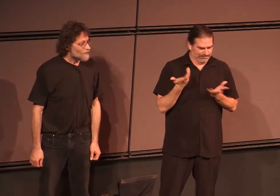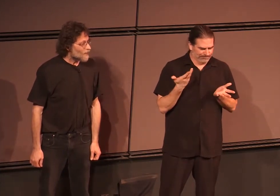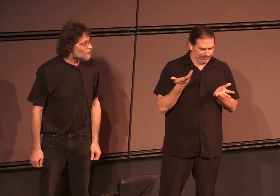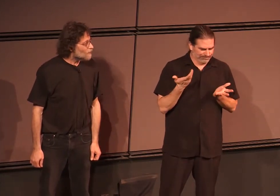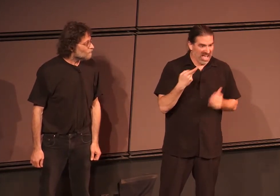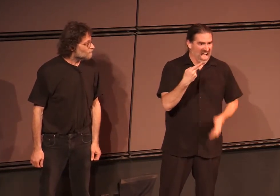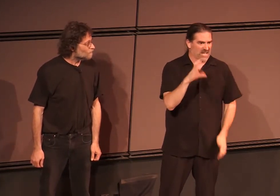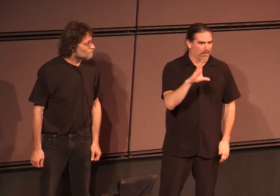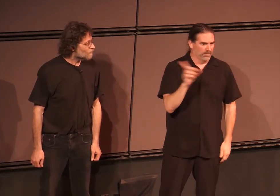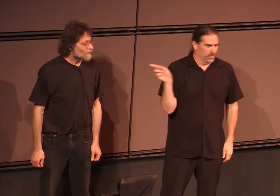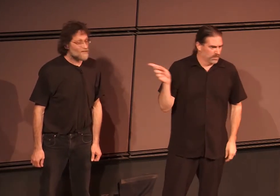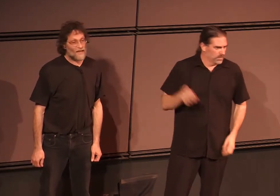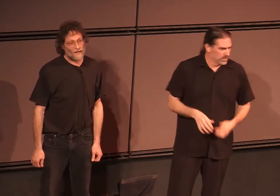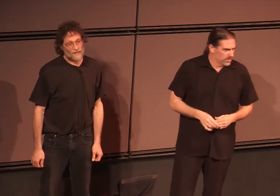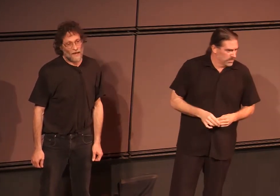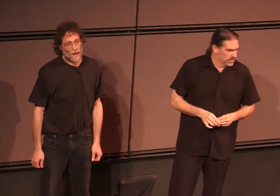Kenny, he's handicapped.